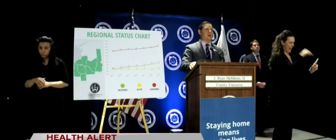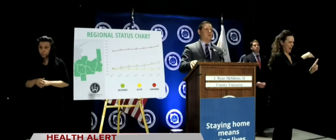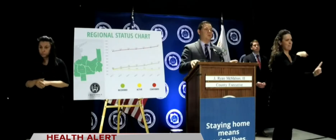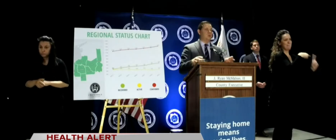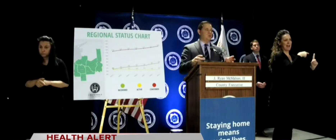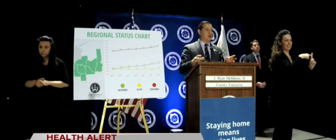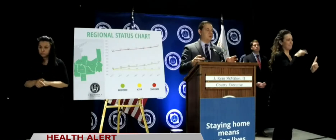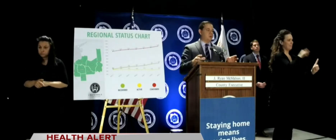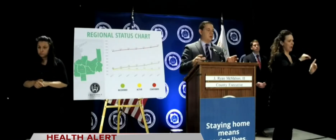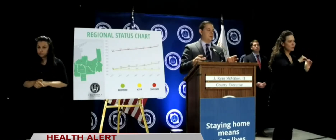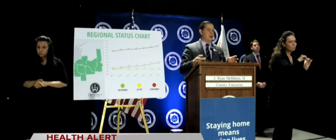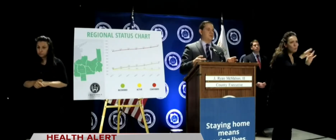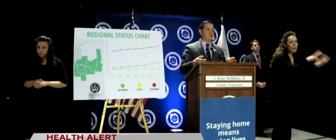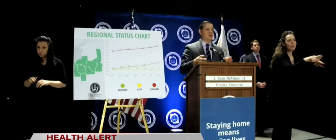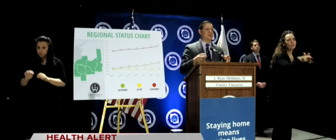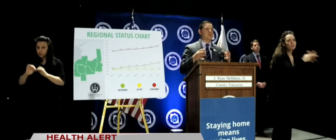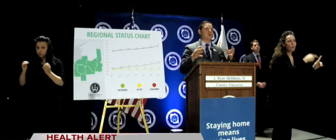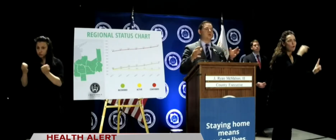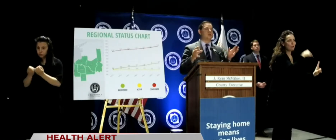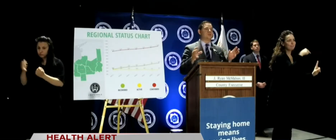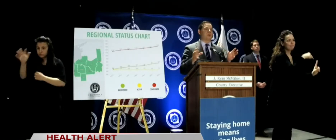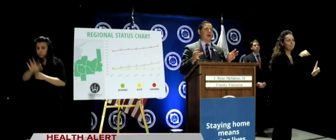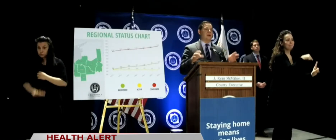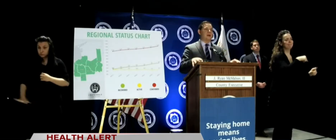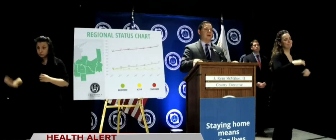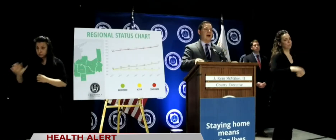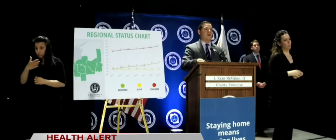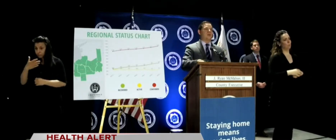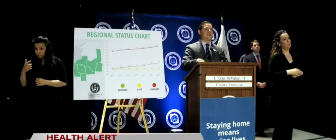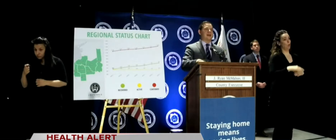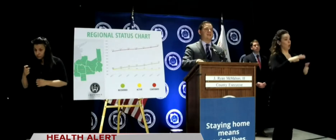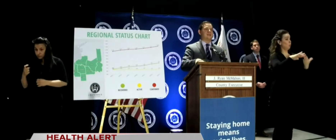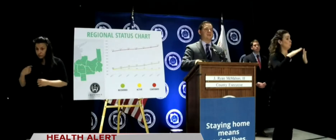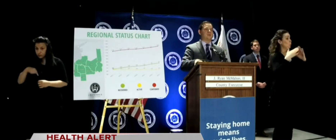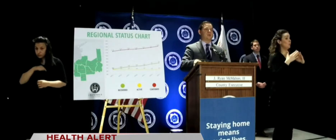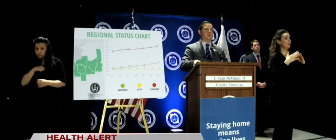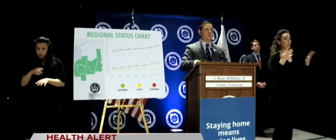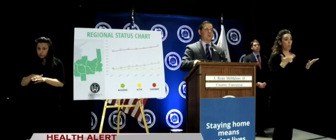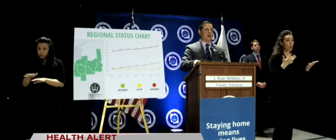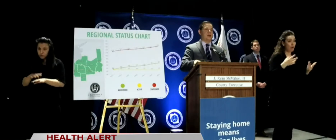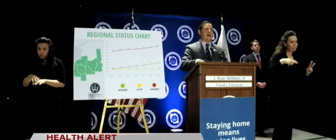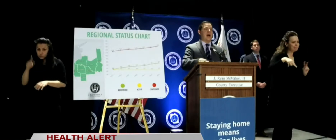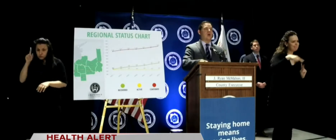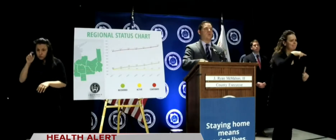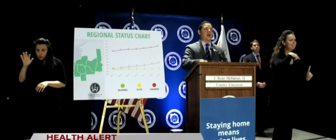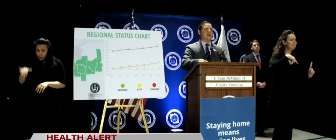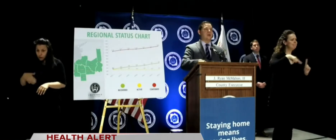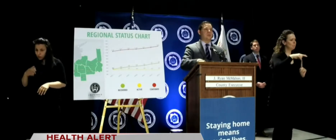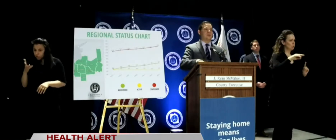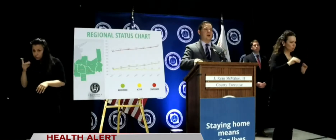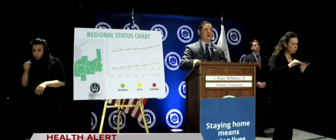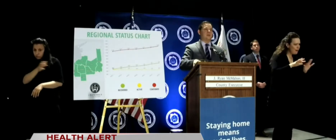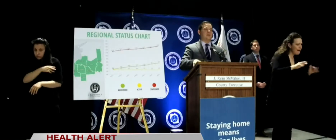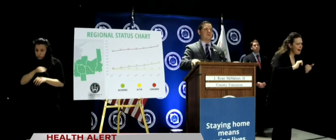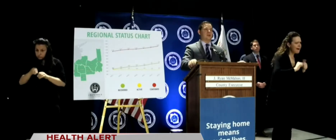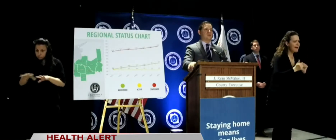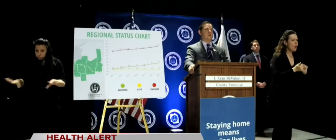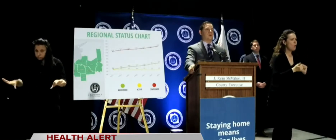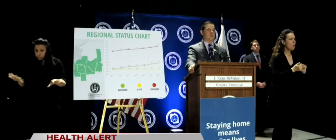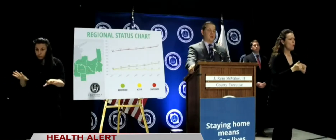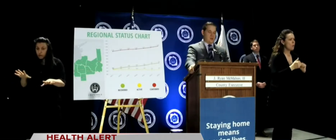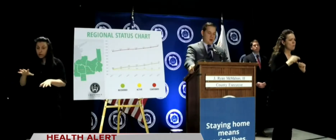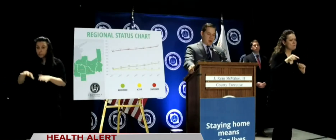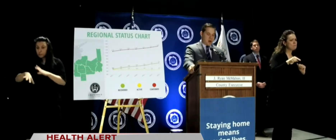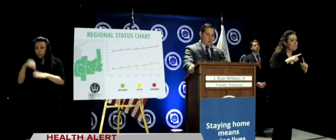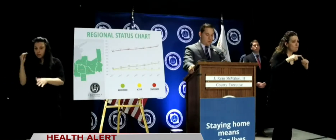try to demonstrate as community spread, how intense is the community spread? How random are the infectious